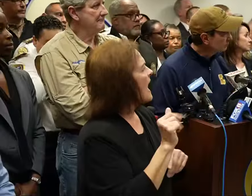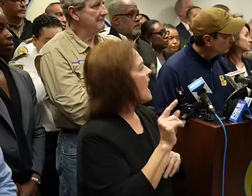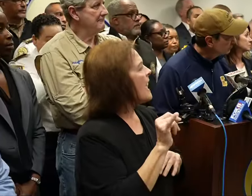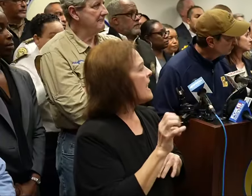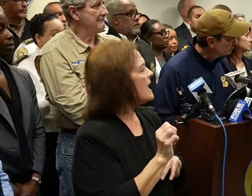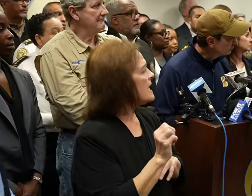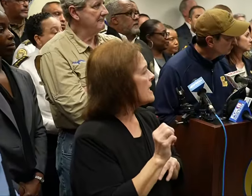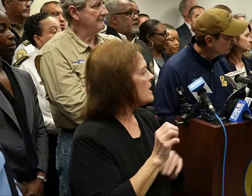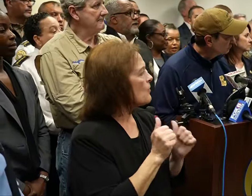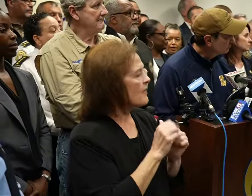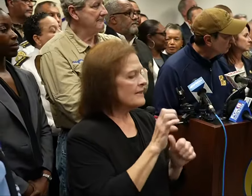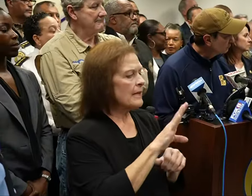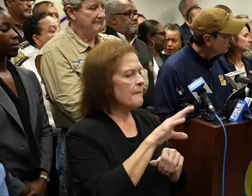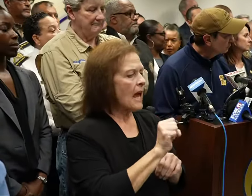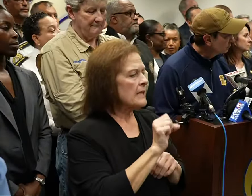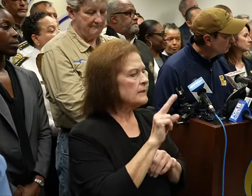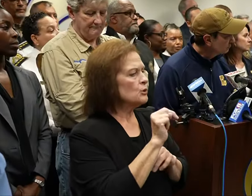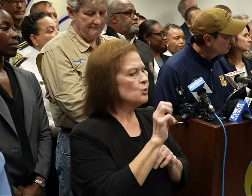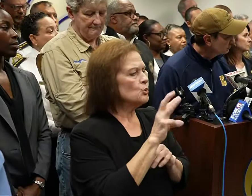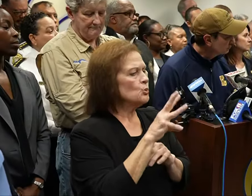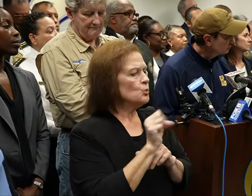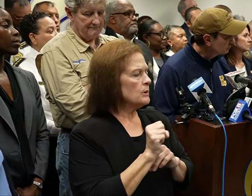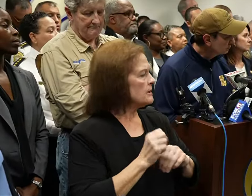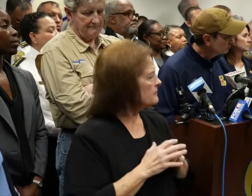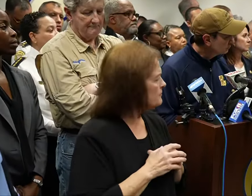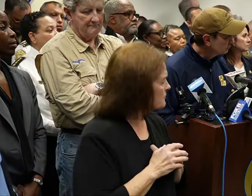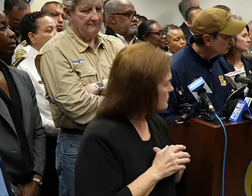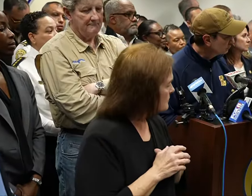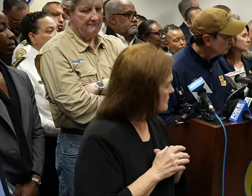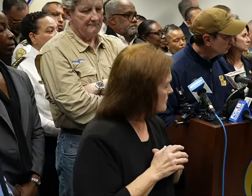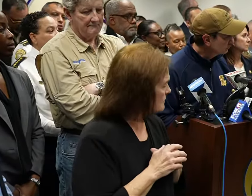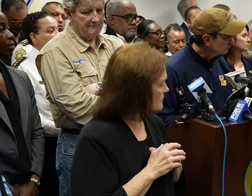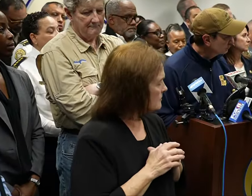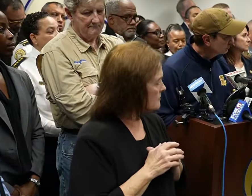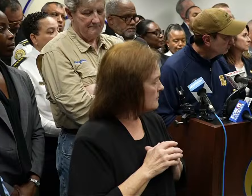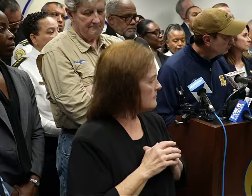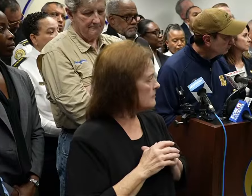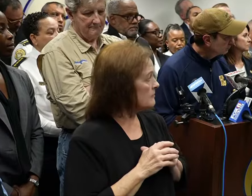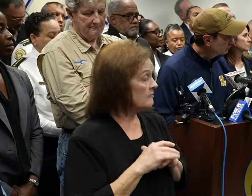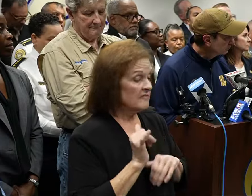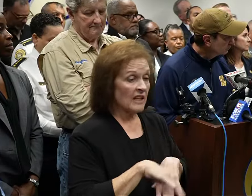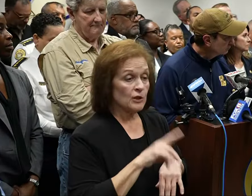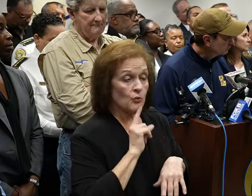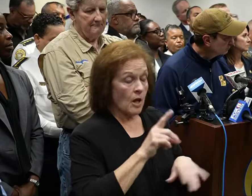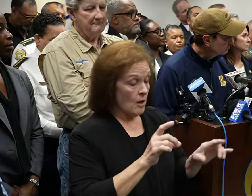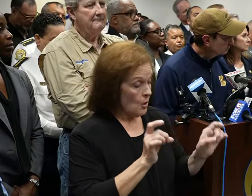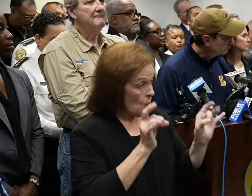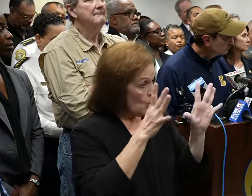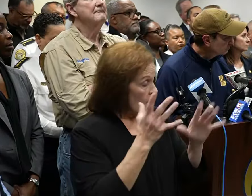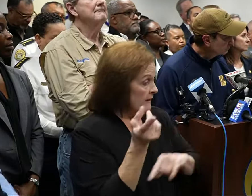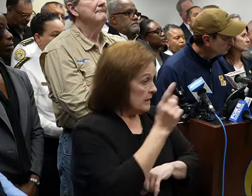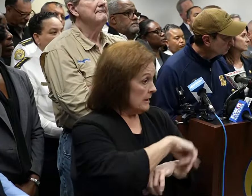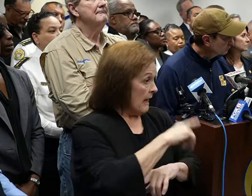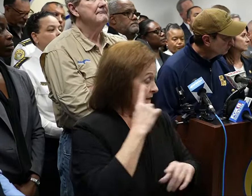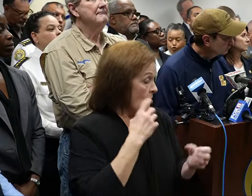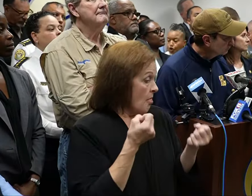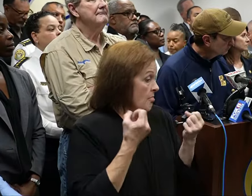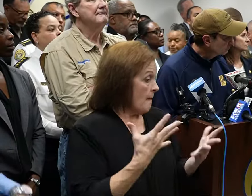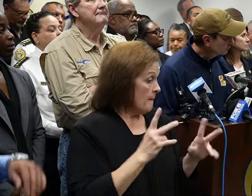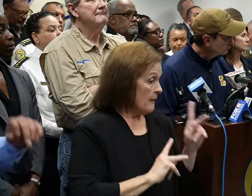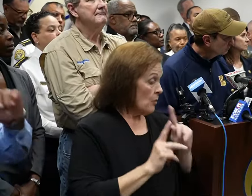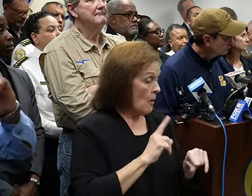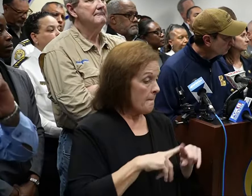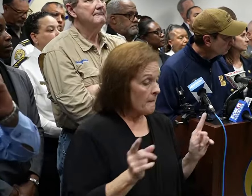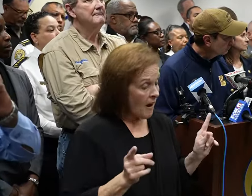sir. Katie Weiss with CBS News. I mean, I think this has been a really tough day for a lot of people, but at